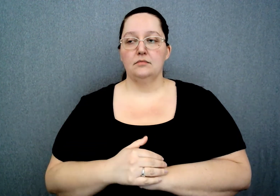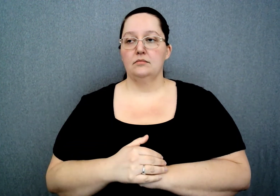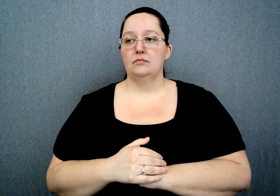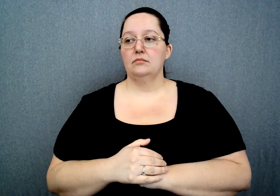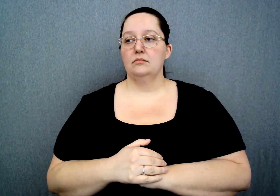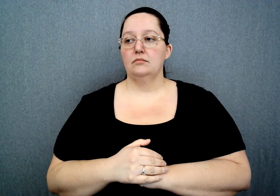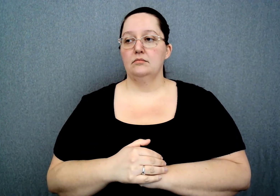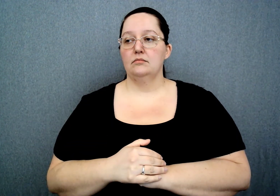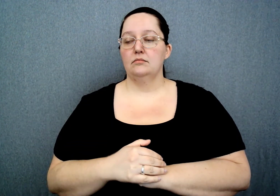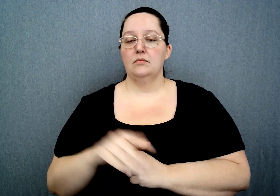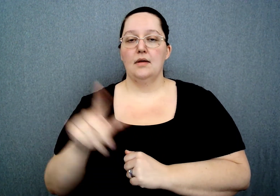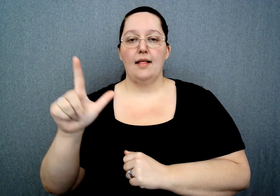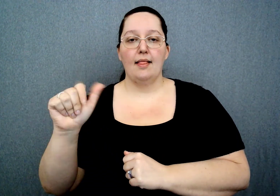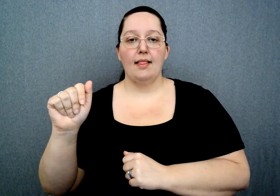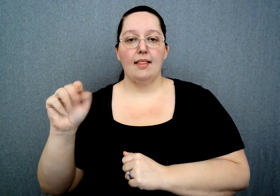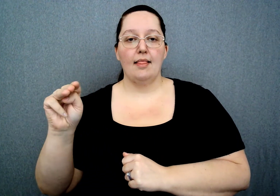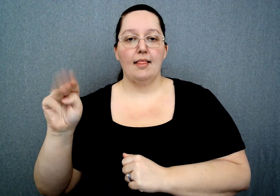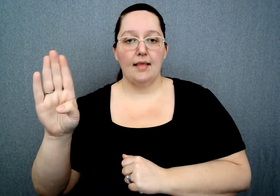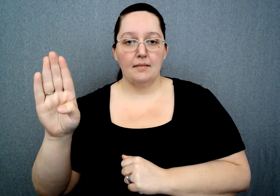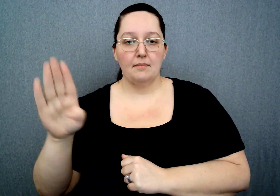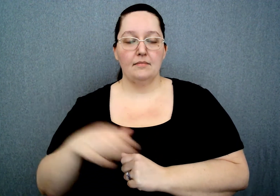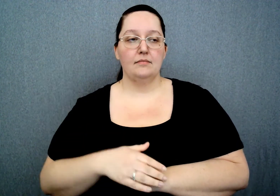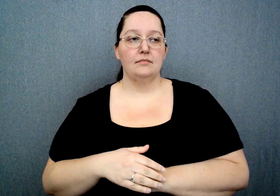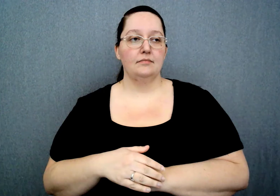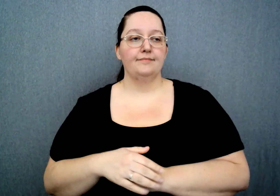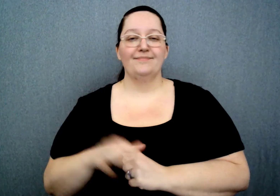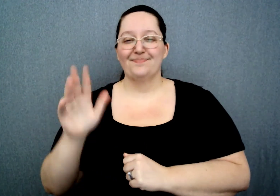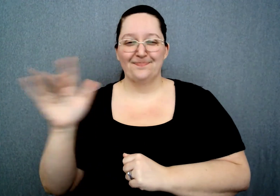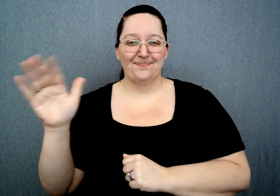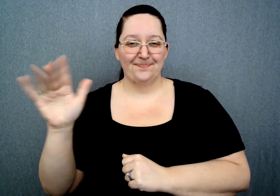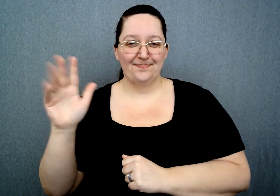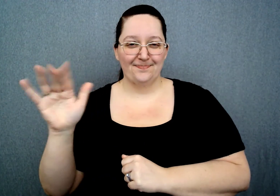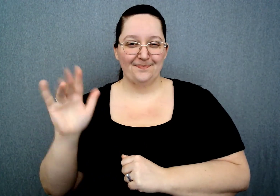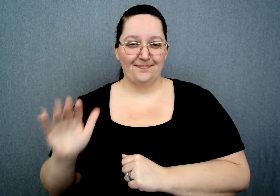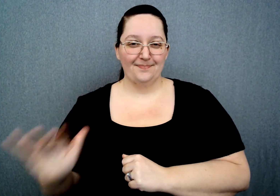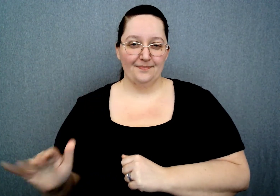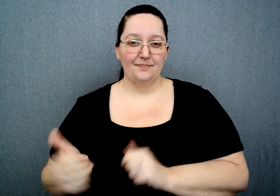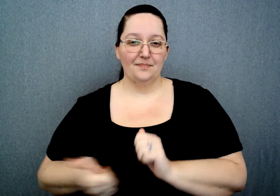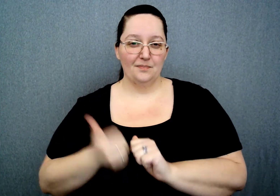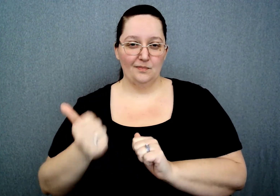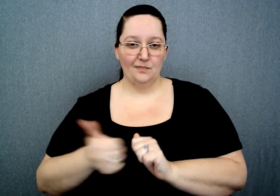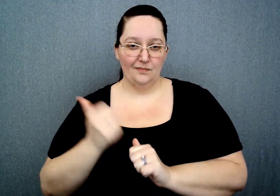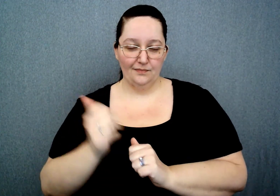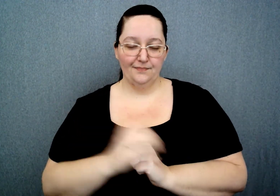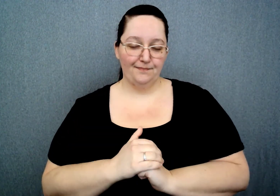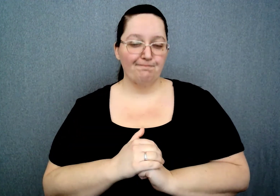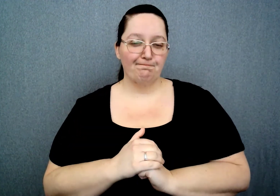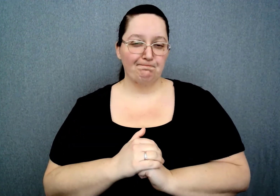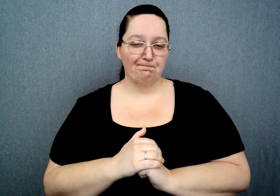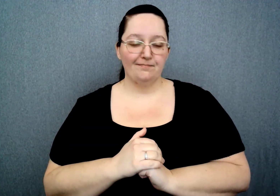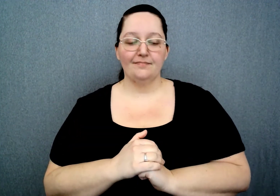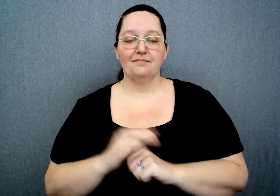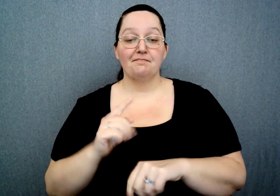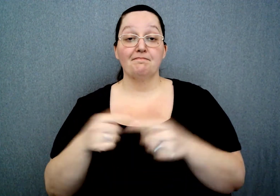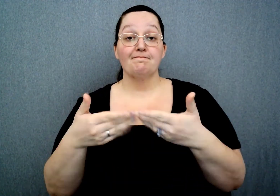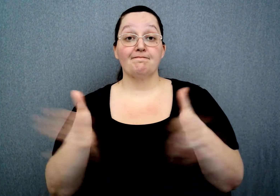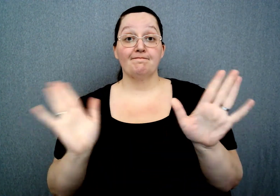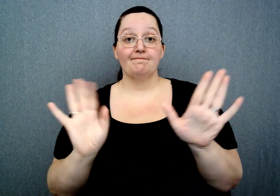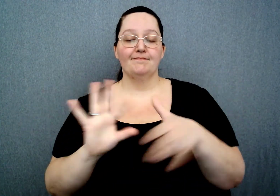Ham is fingerspelled. Lamb specifically, fingerspelled. The more specific it is, the more you